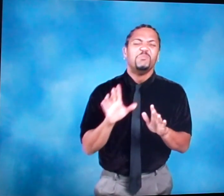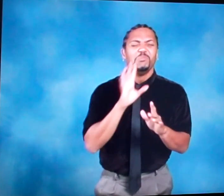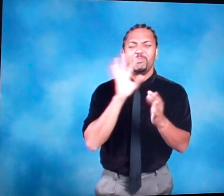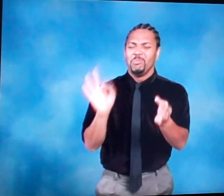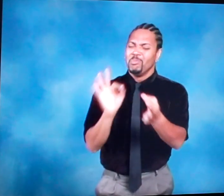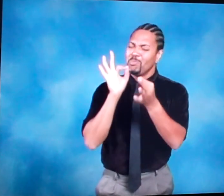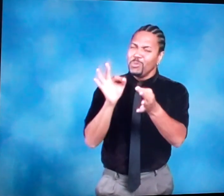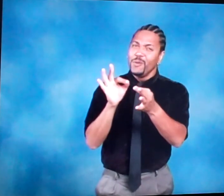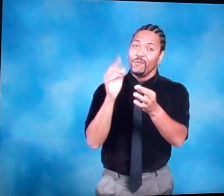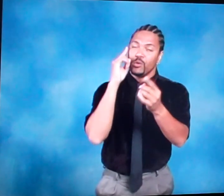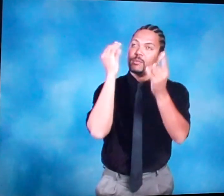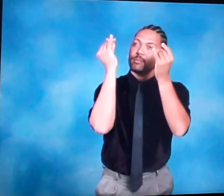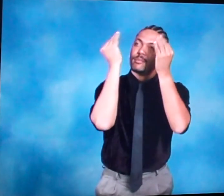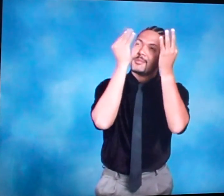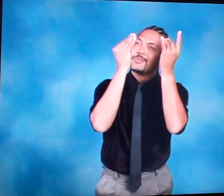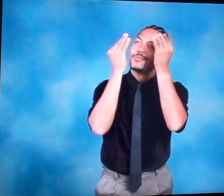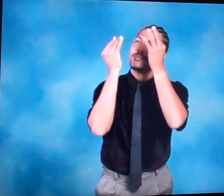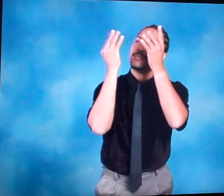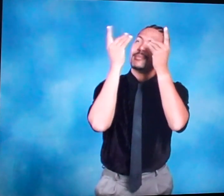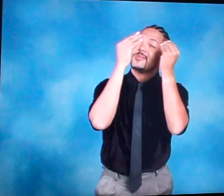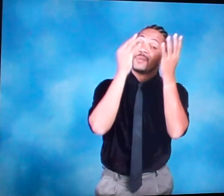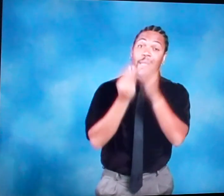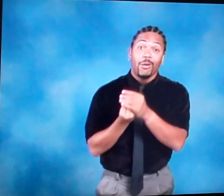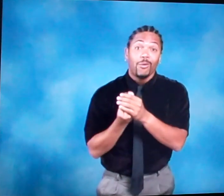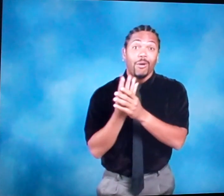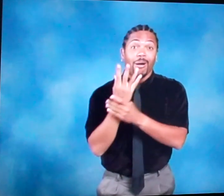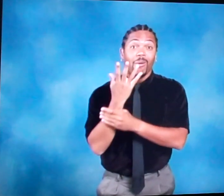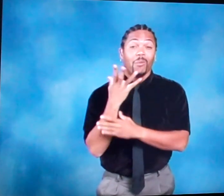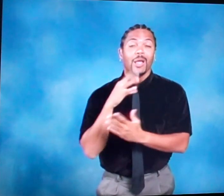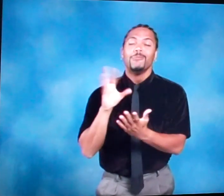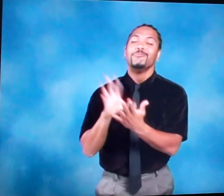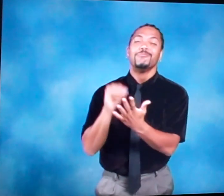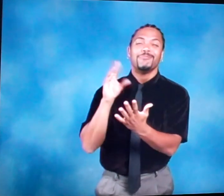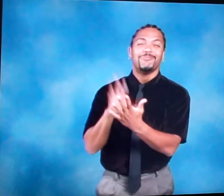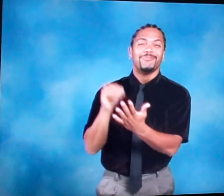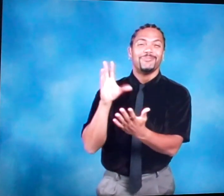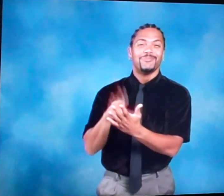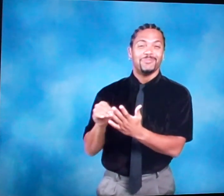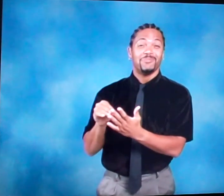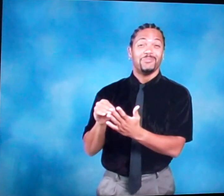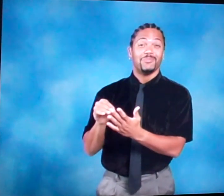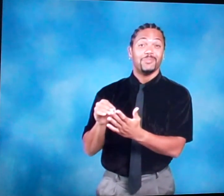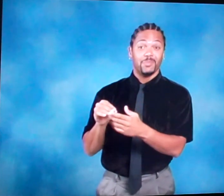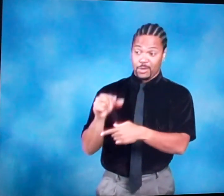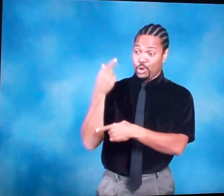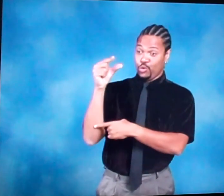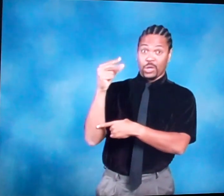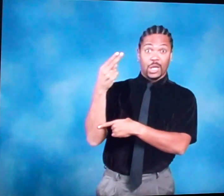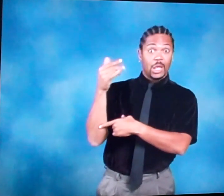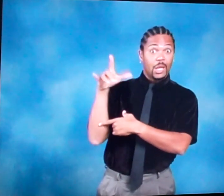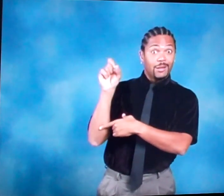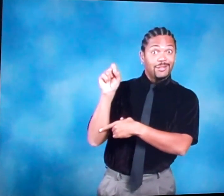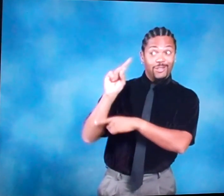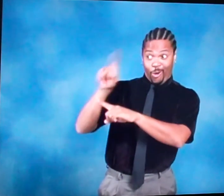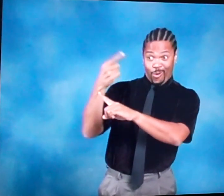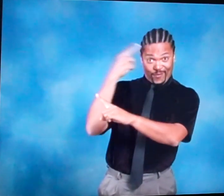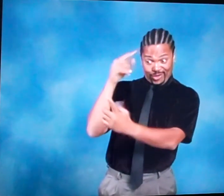At Green Hill College, it is a warm and perfect, wonderful place to expand your mind and learn.